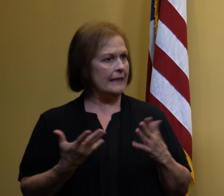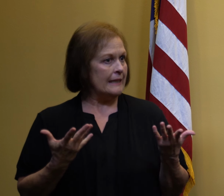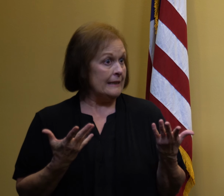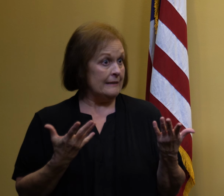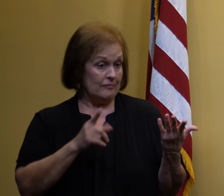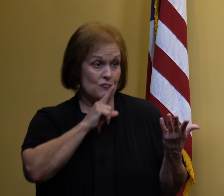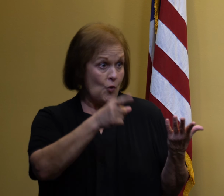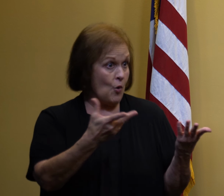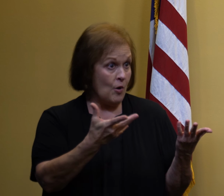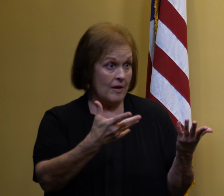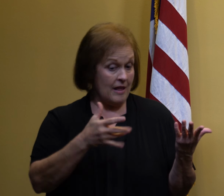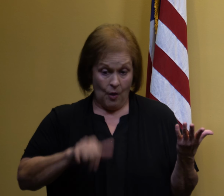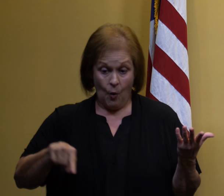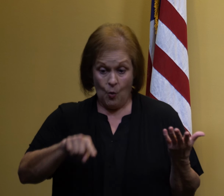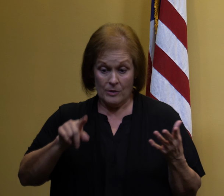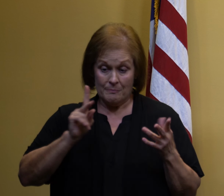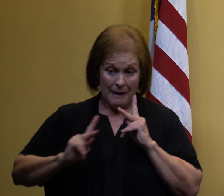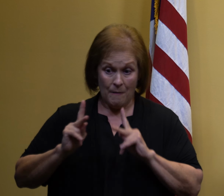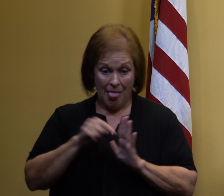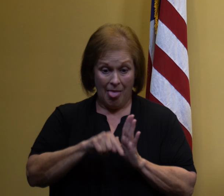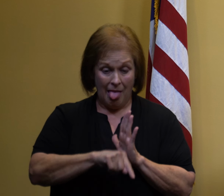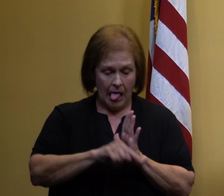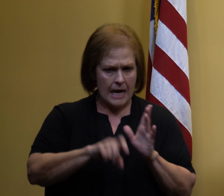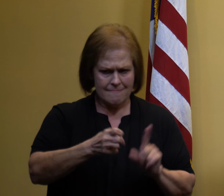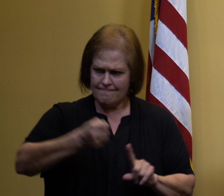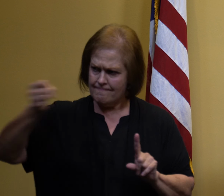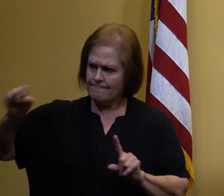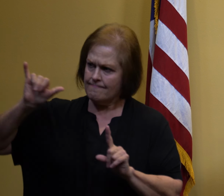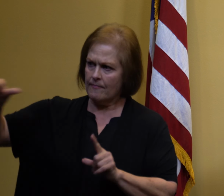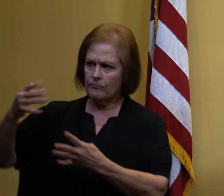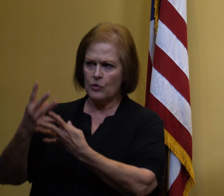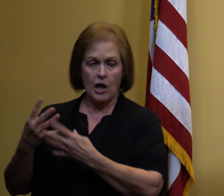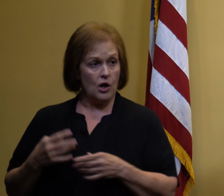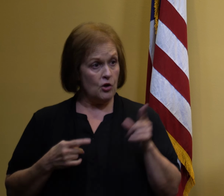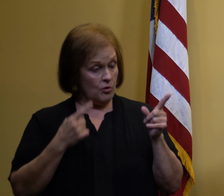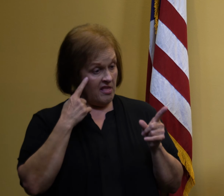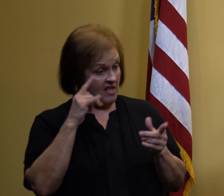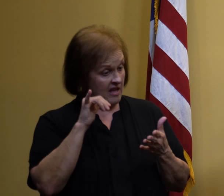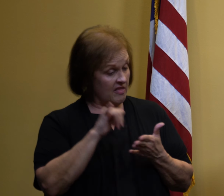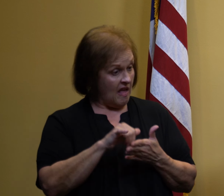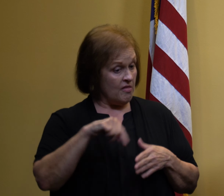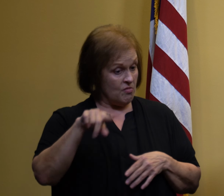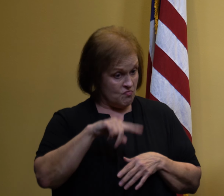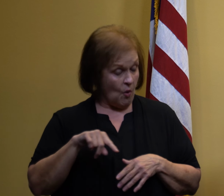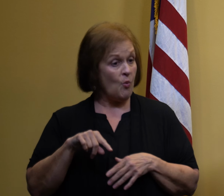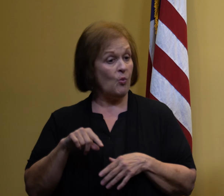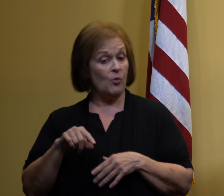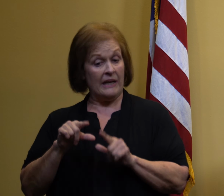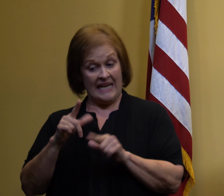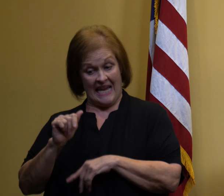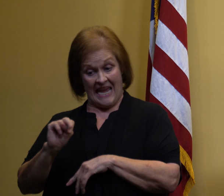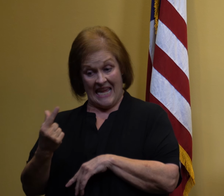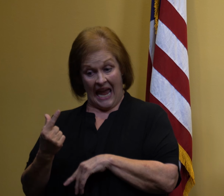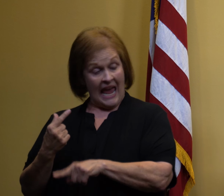fact. They need to be off the street. And you believe that they're responsible for a lot of the most recent homicides? We